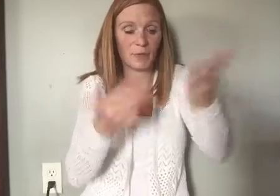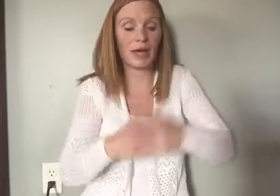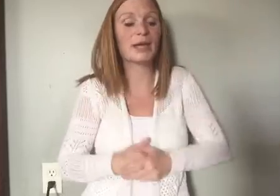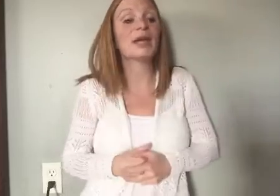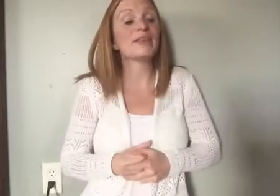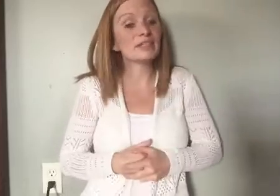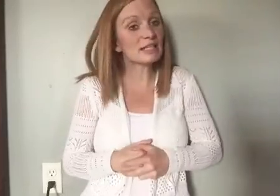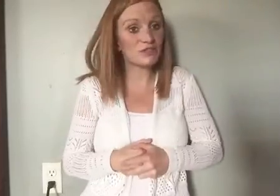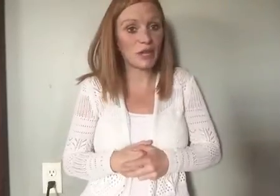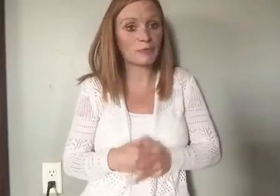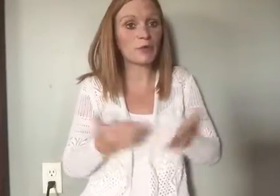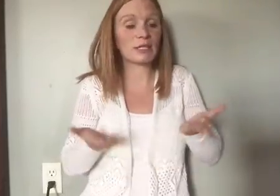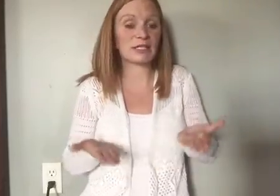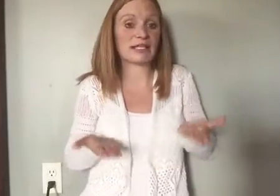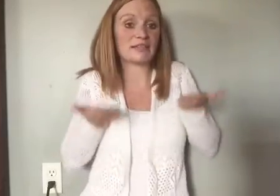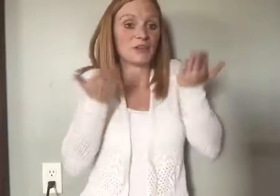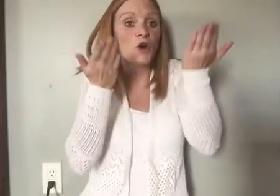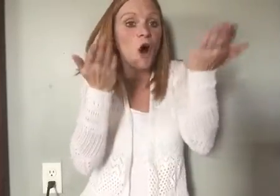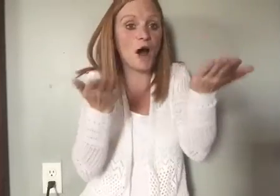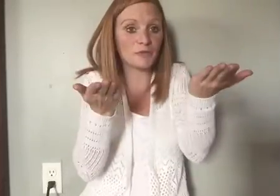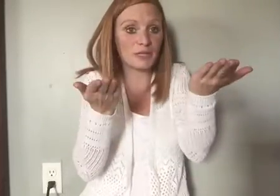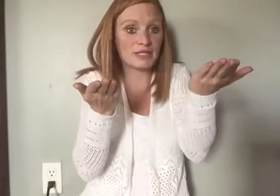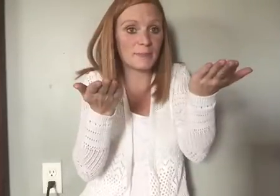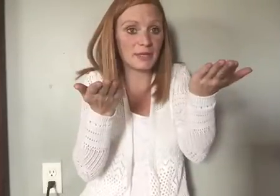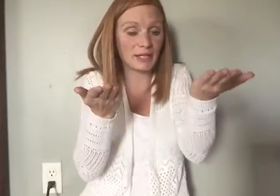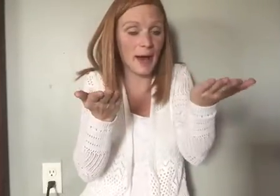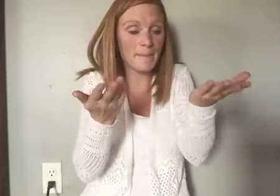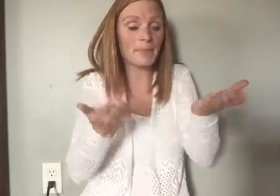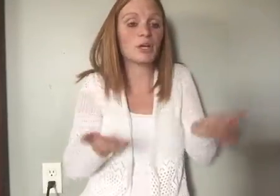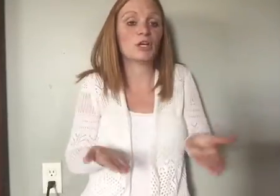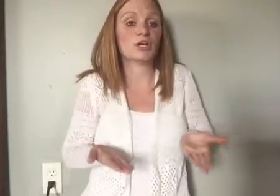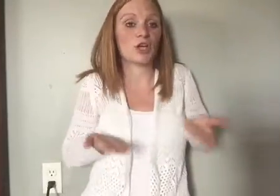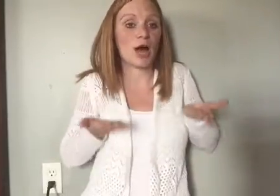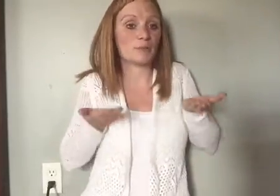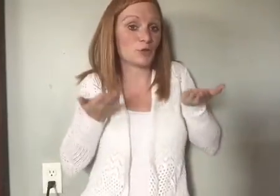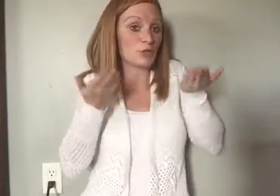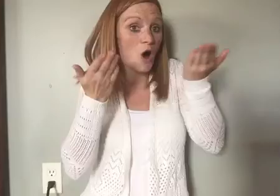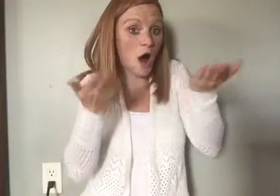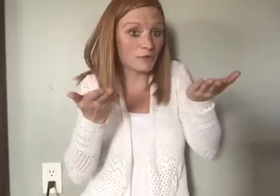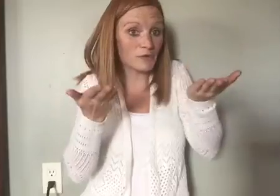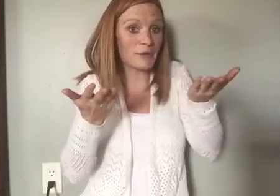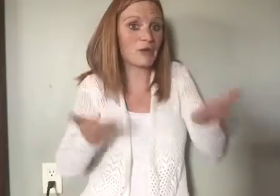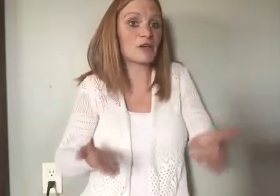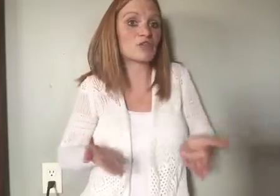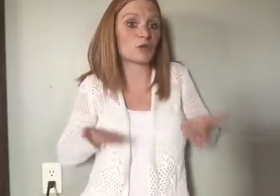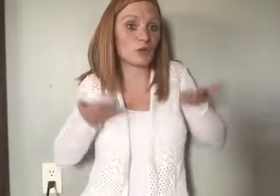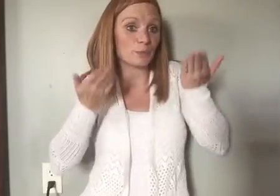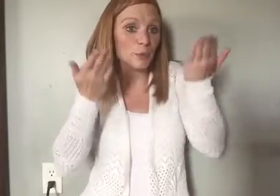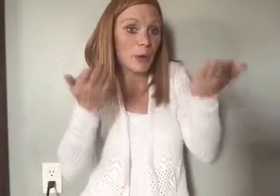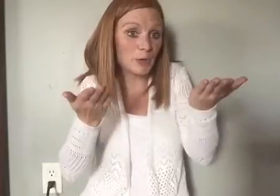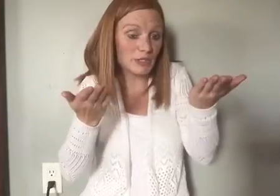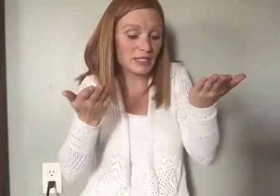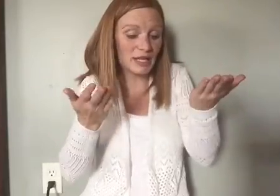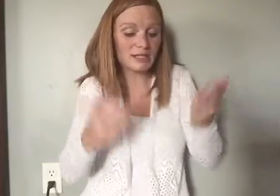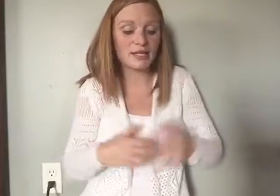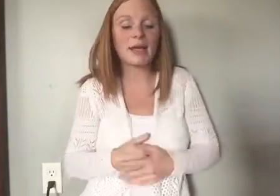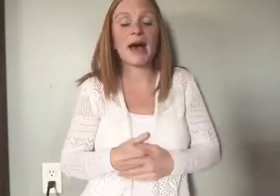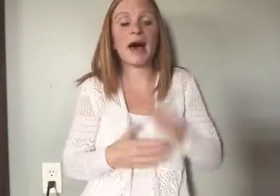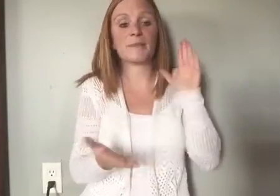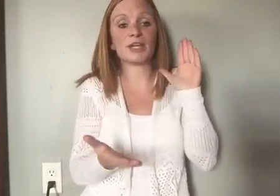Okay, this in general is the idea that you're offering something up. So you could offer marriage or you're proposing it. Then you would